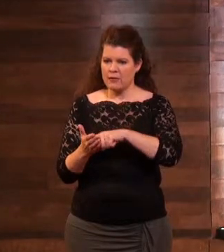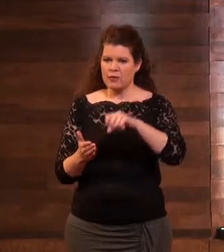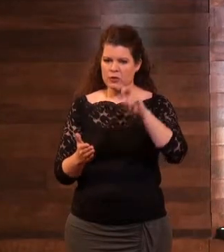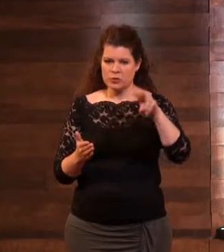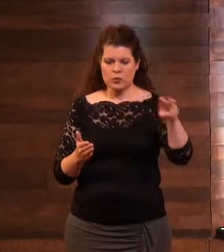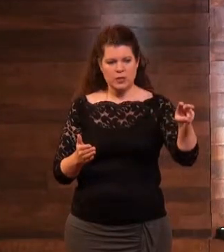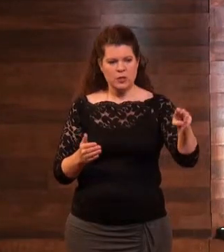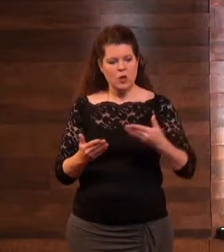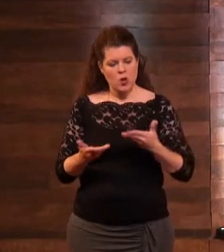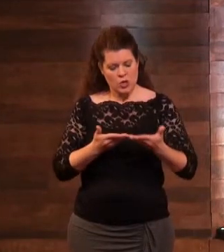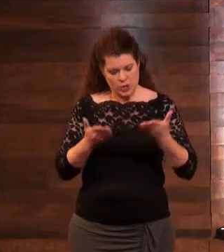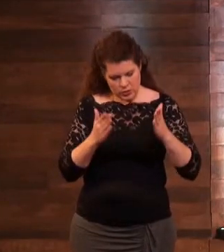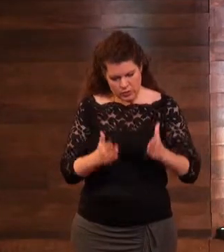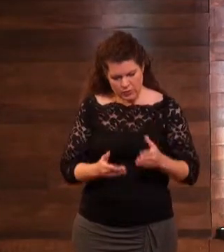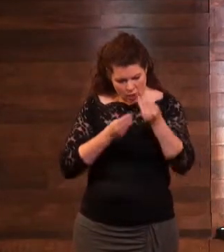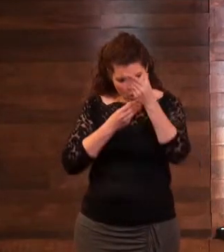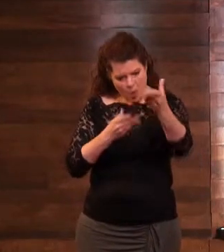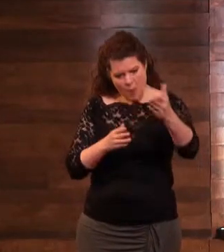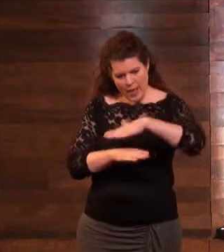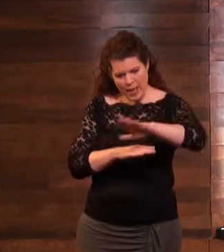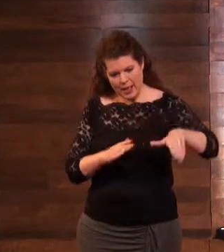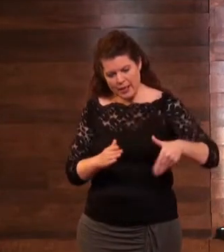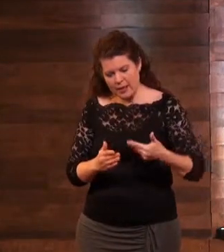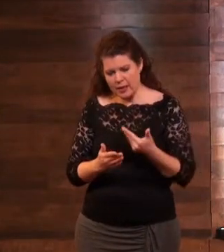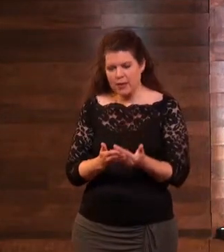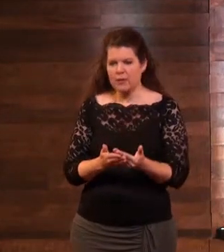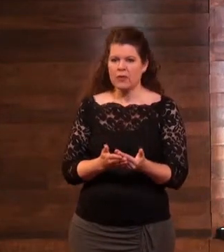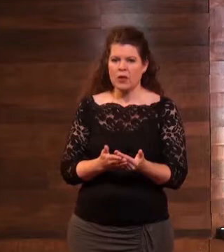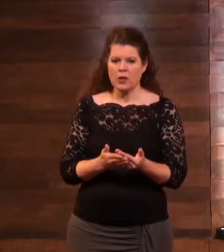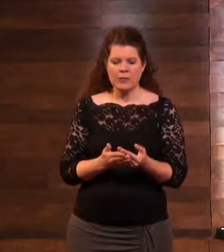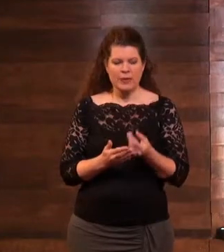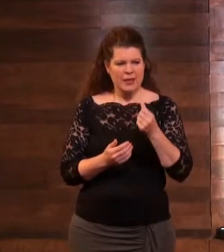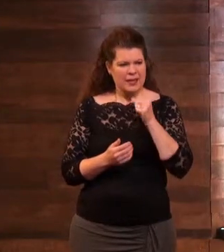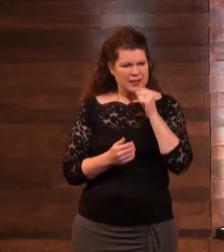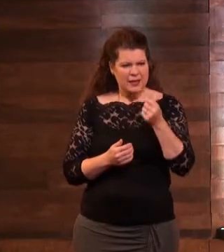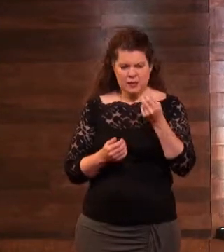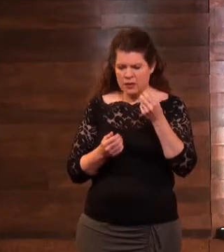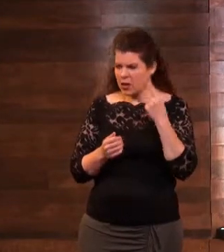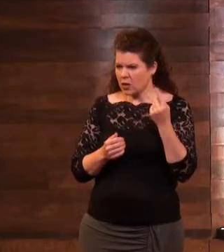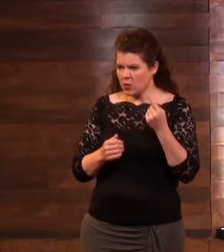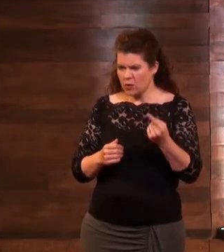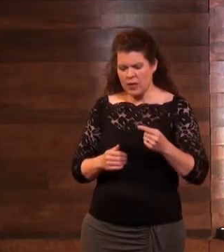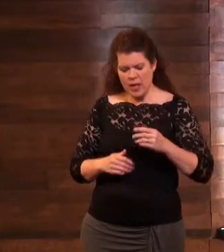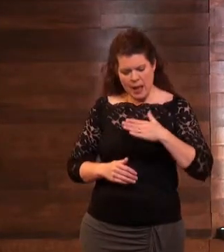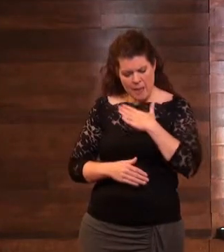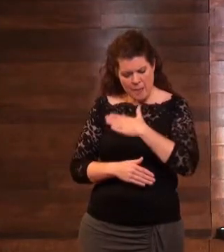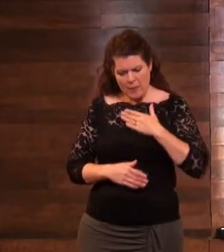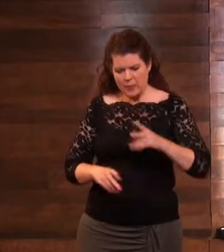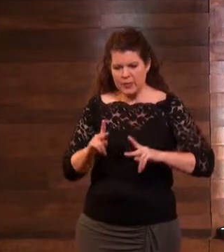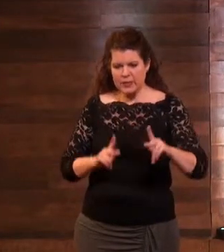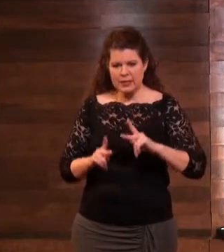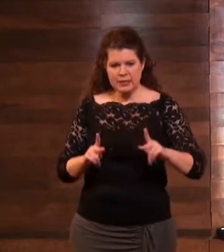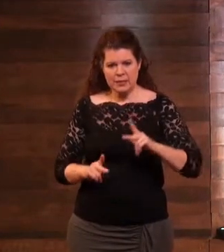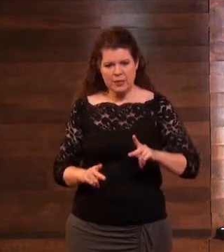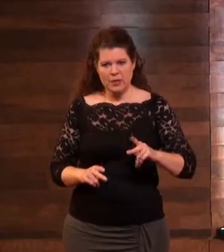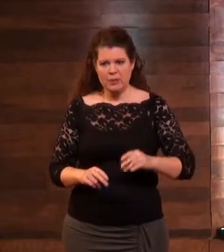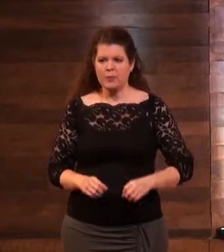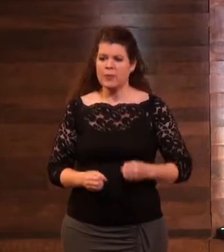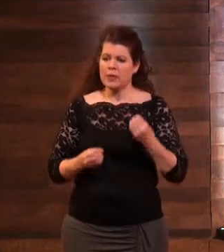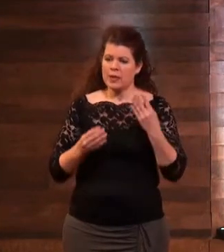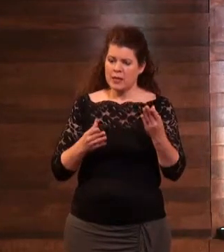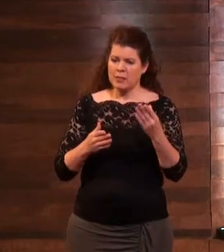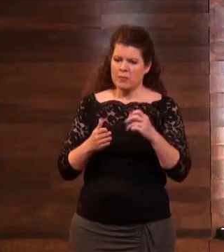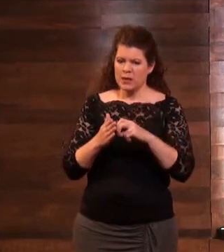everything those who are your earthly masters, not by way of eye service as people pleasers. A lot of versions say slaves instead of